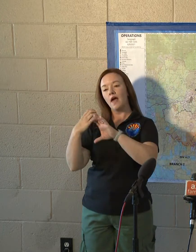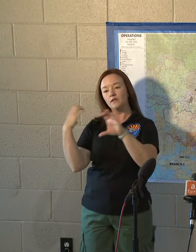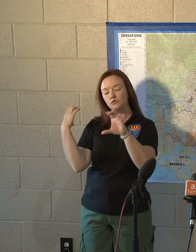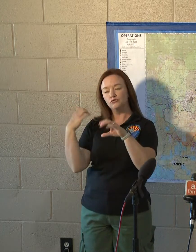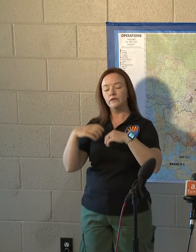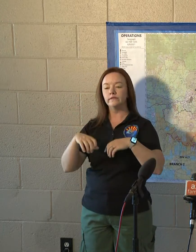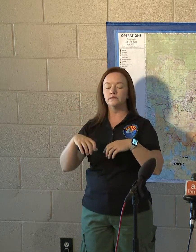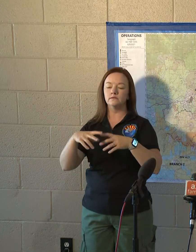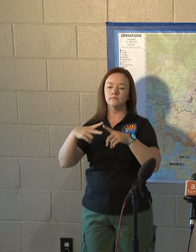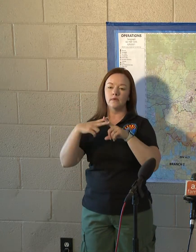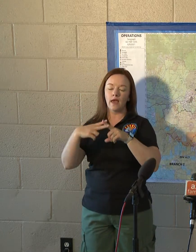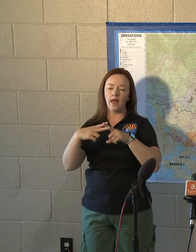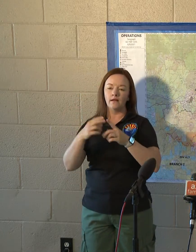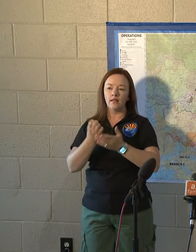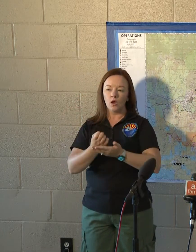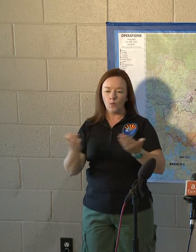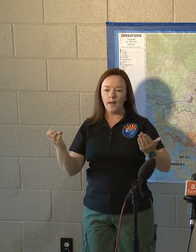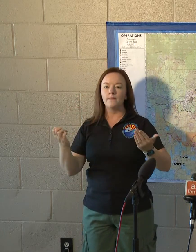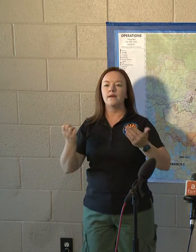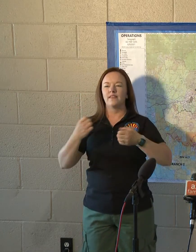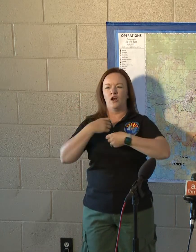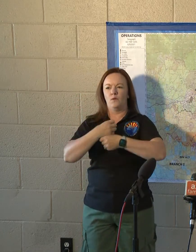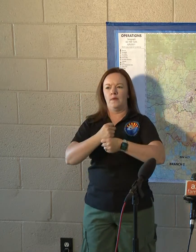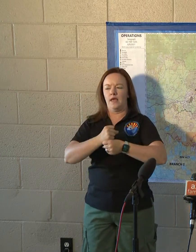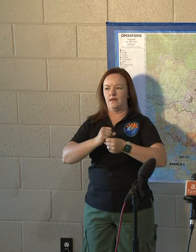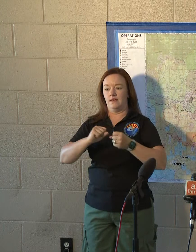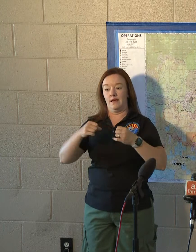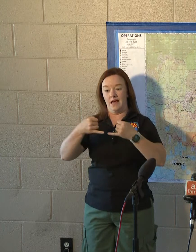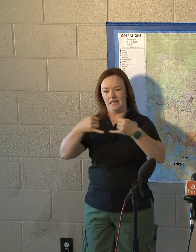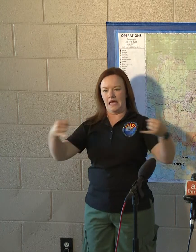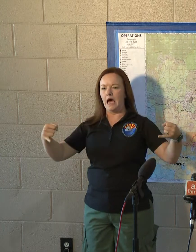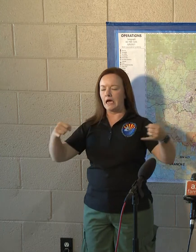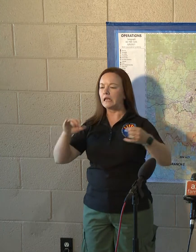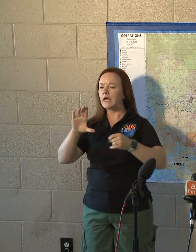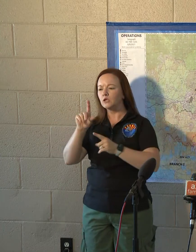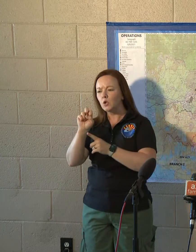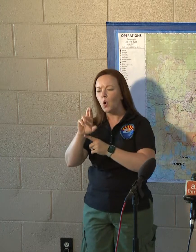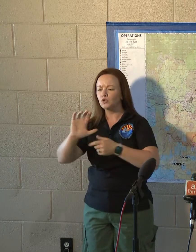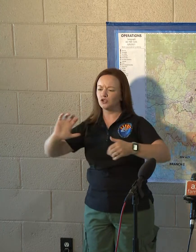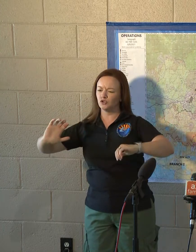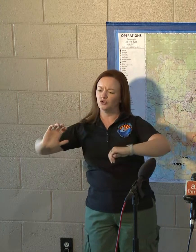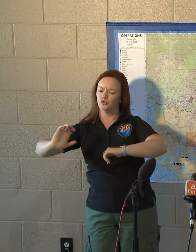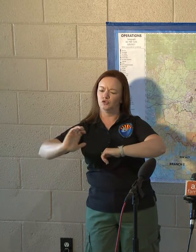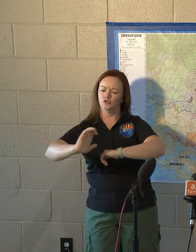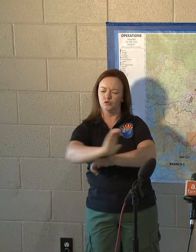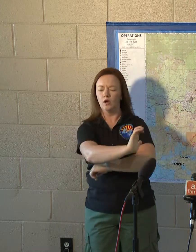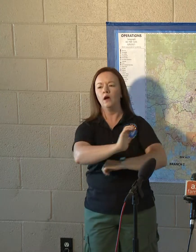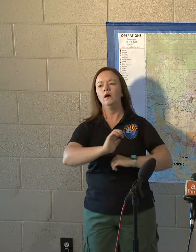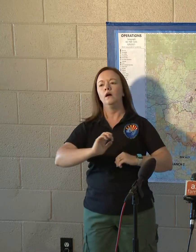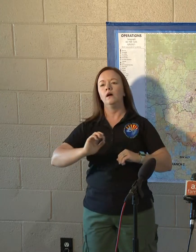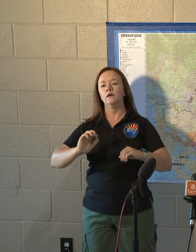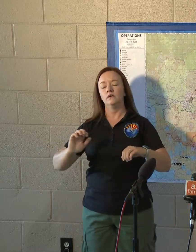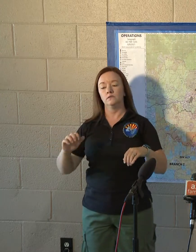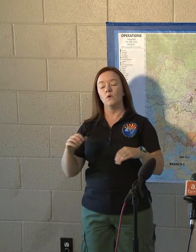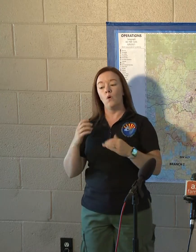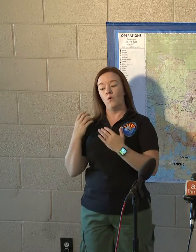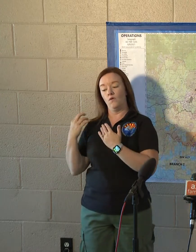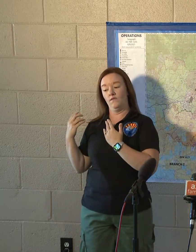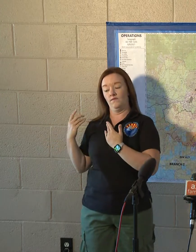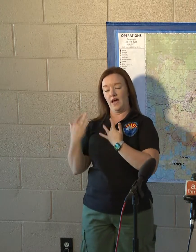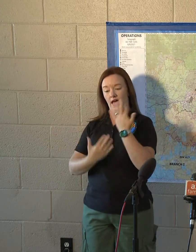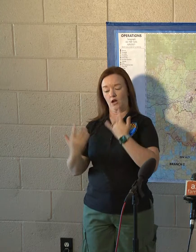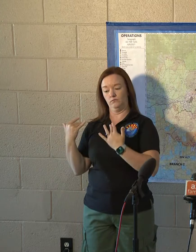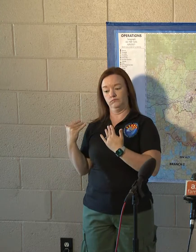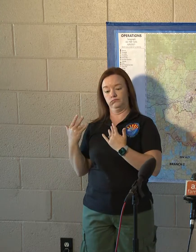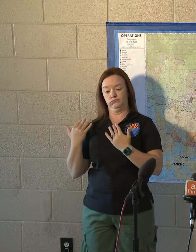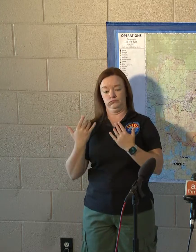equipment in there constructing fire line as the fire moves through the area. And so the goal is to pretty much keep up with the fires as